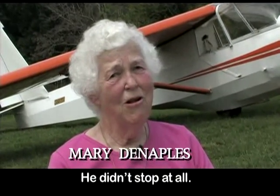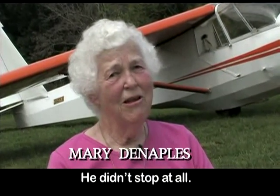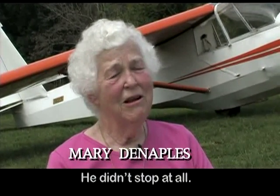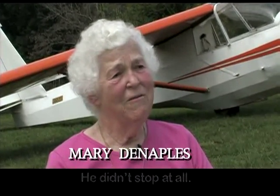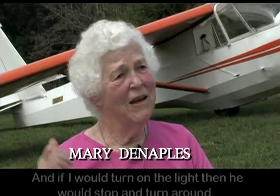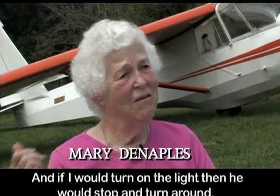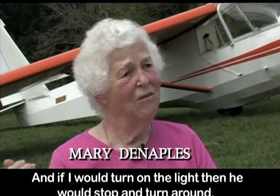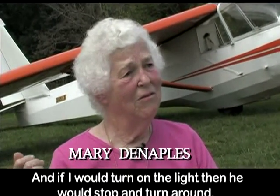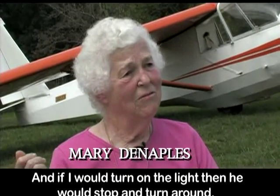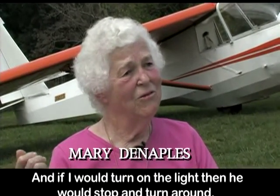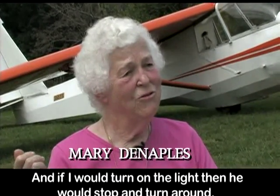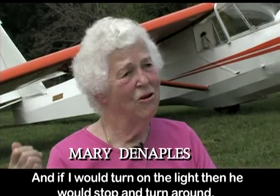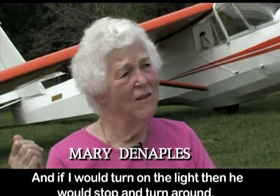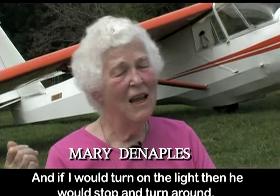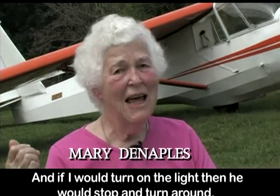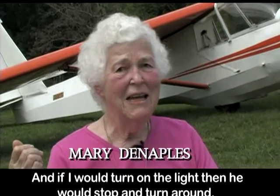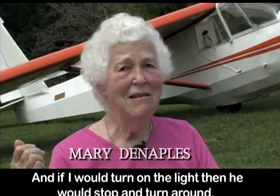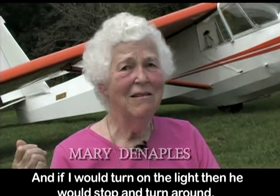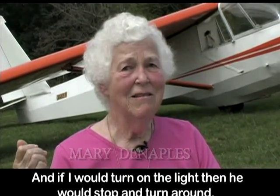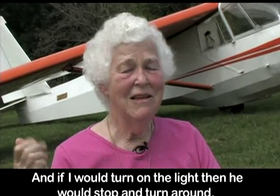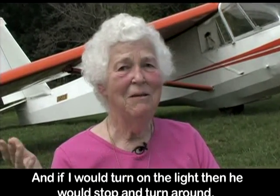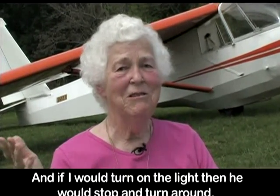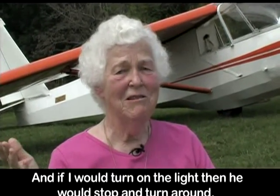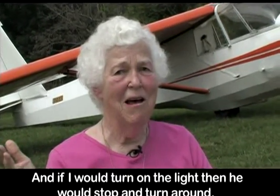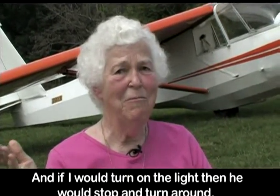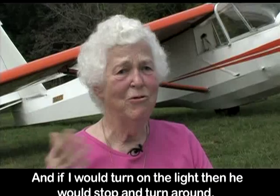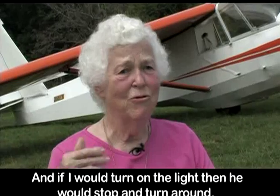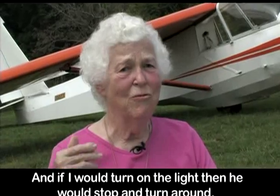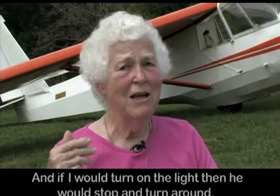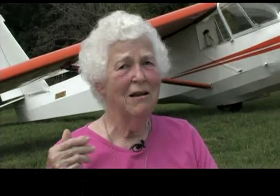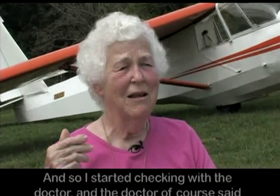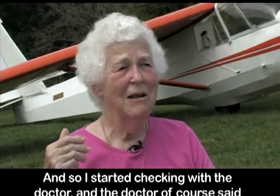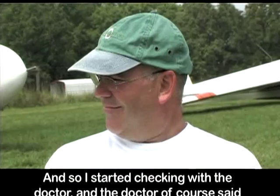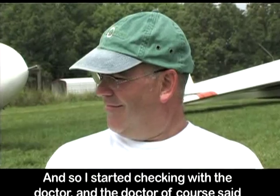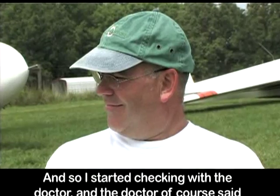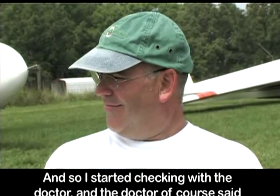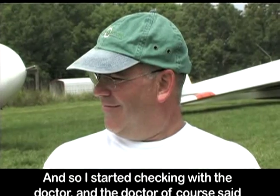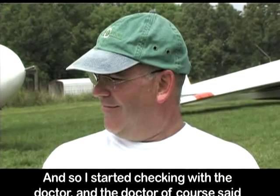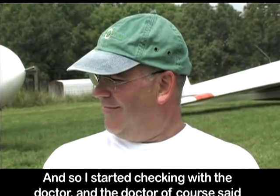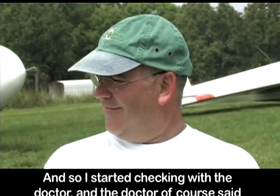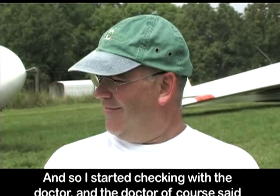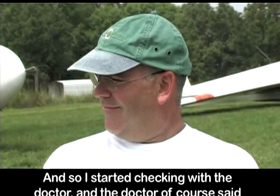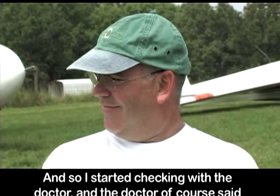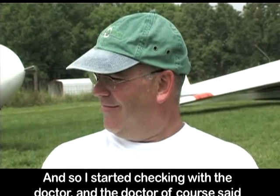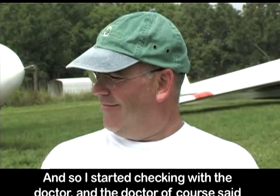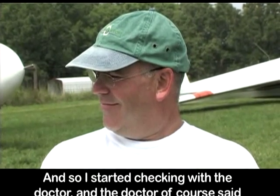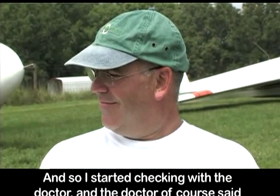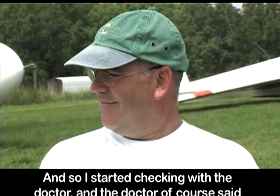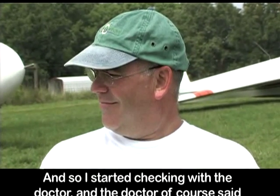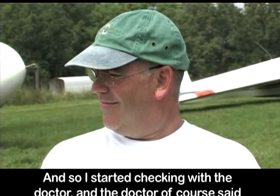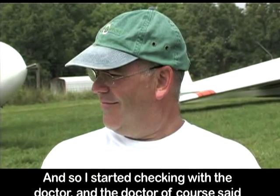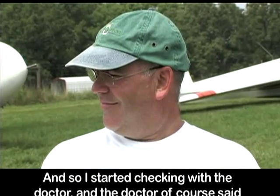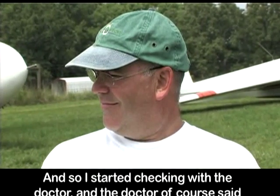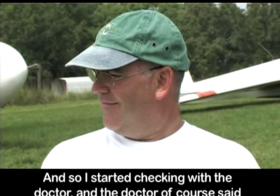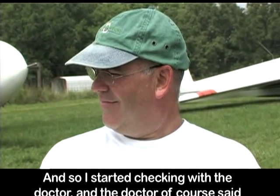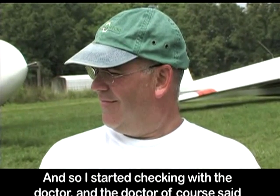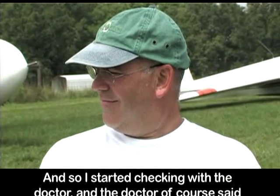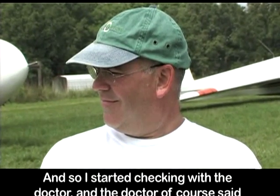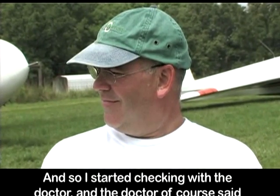And if I would turn on the light, then he would stop and turn around. And so I started checking with the doctor, and the